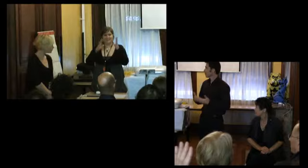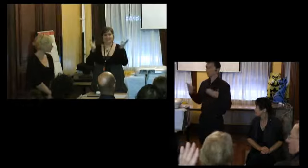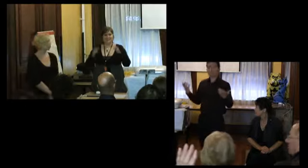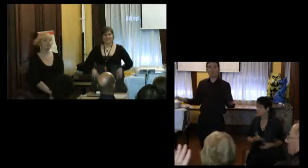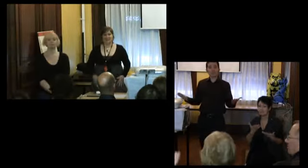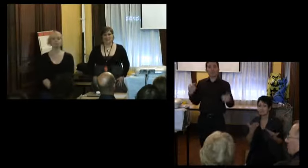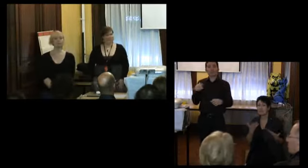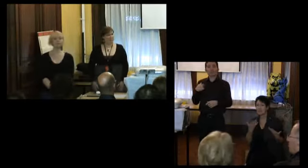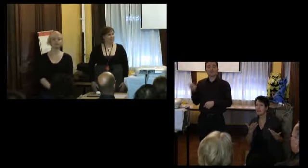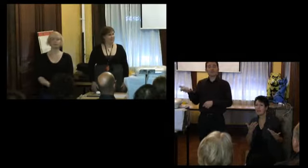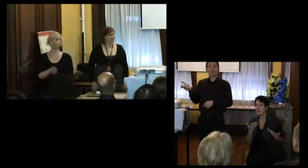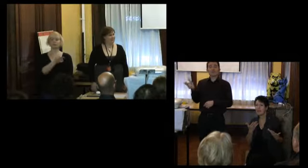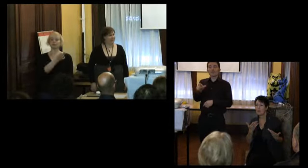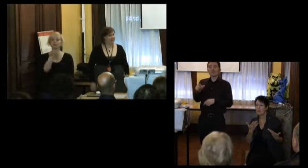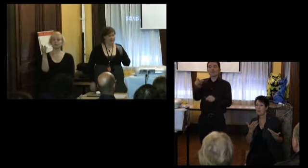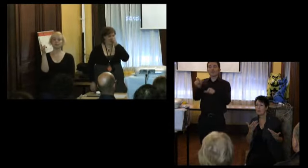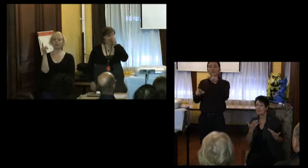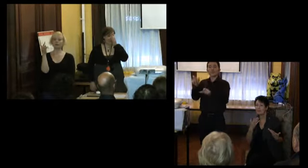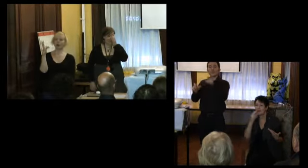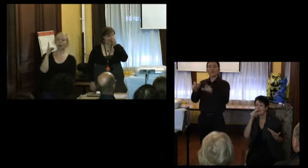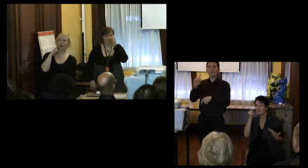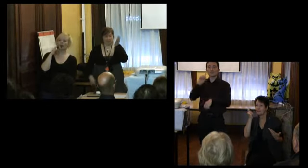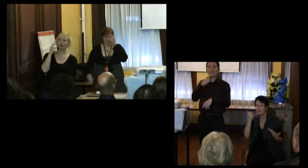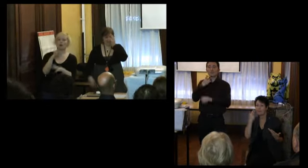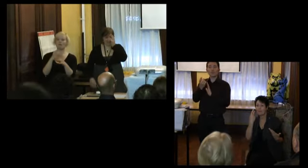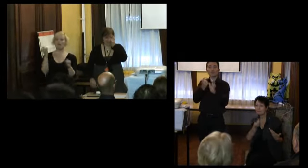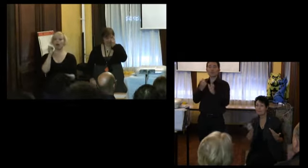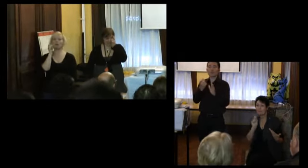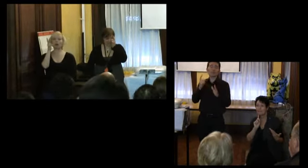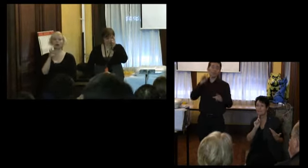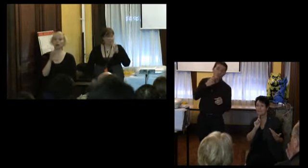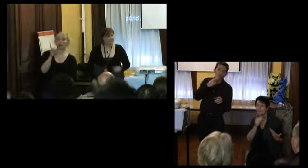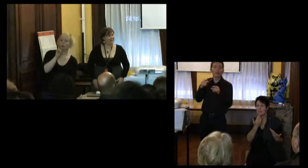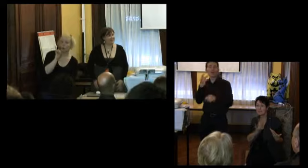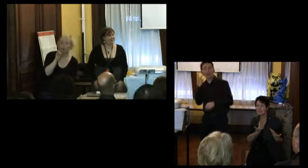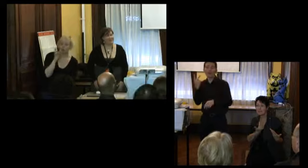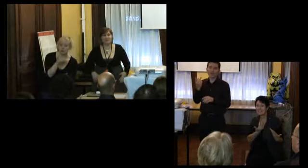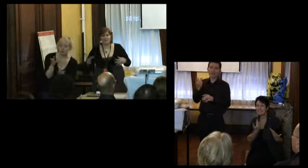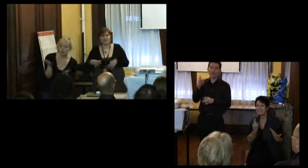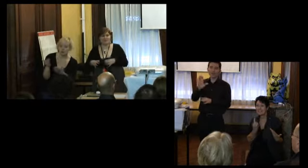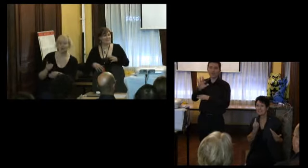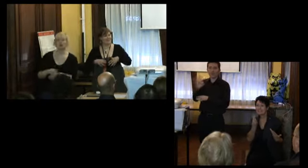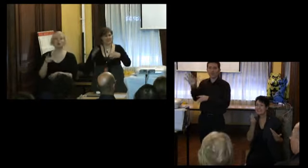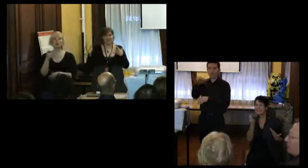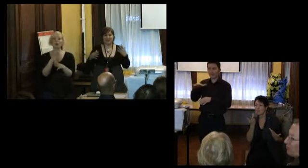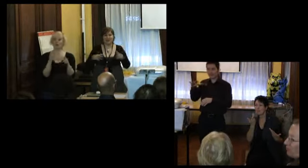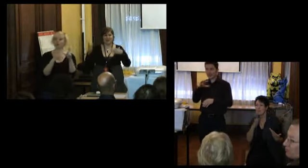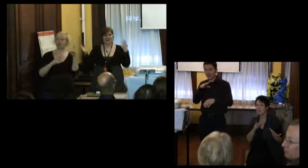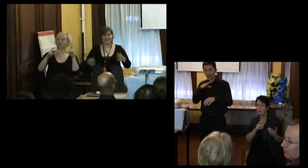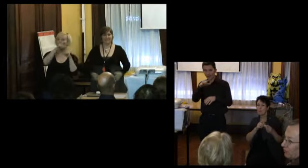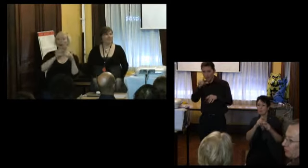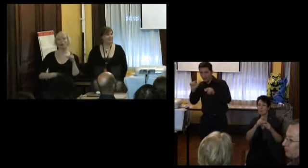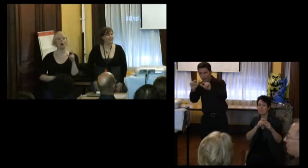and deaf people from France, deaf and hearing people from France. Some are from Sindescent, some